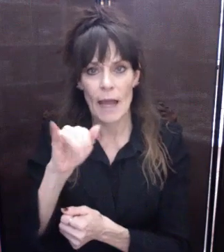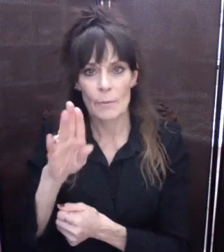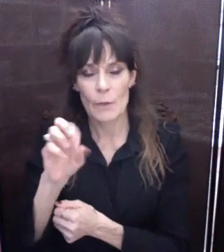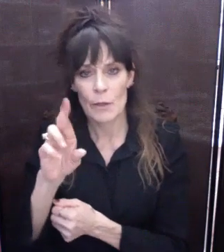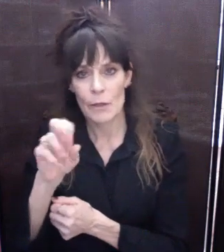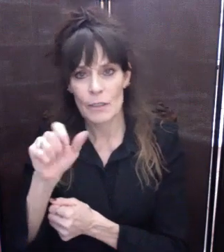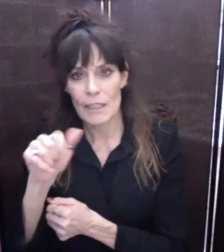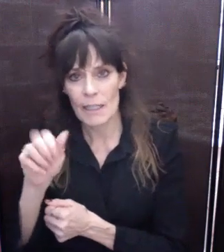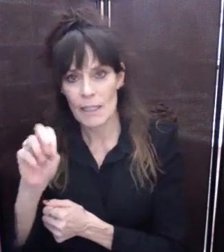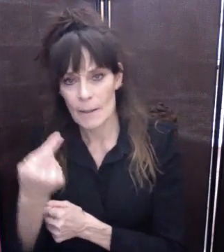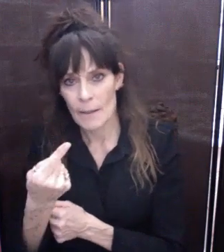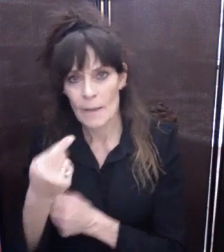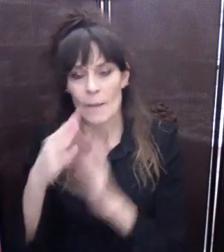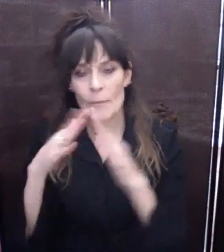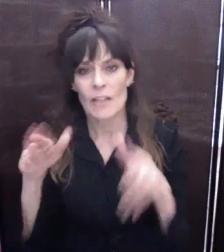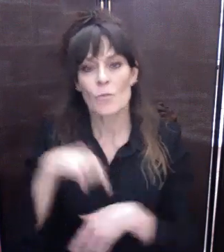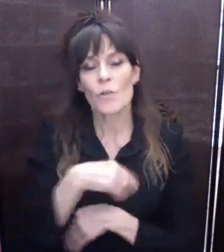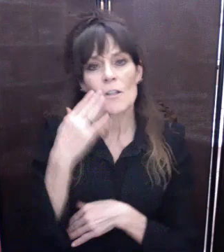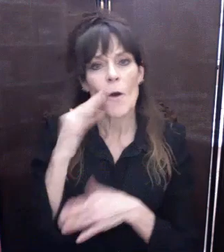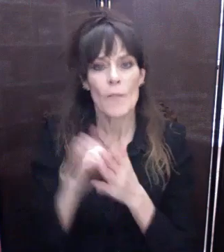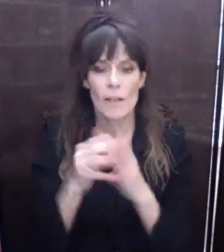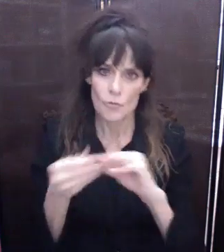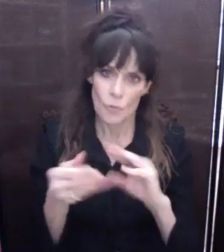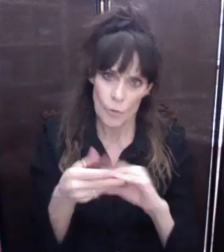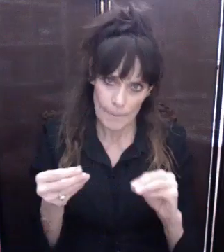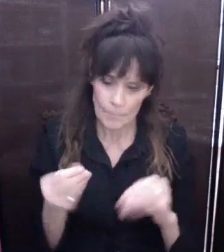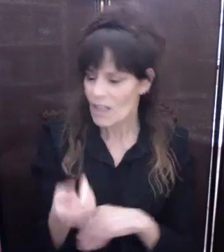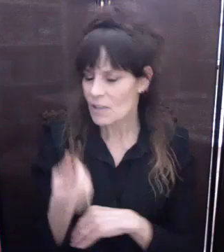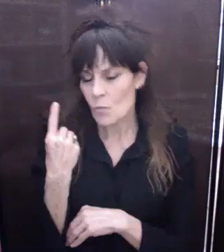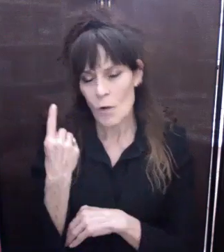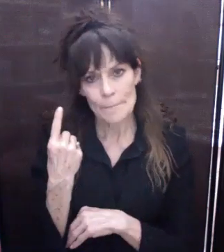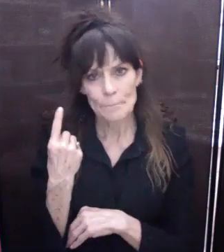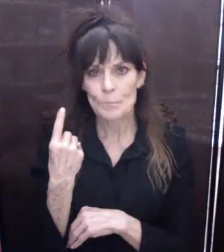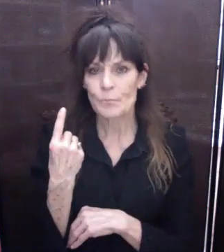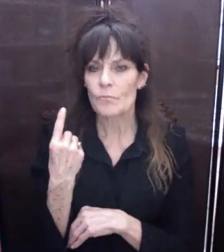that story we know. That story is one in which Bill